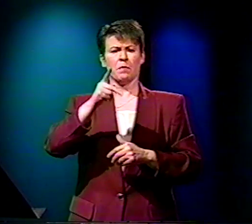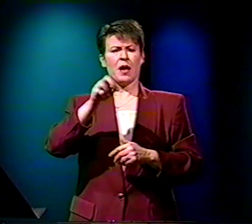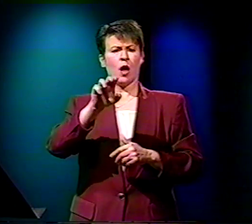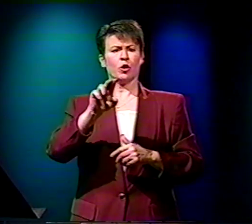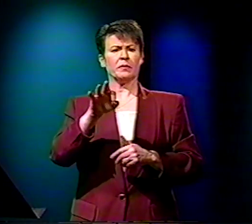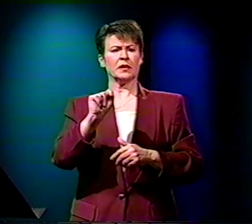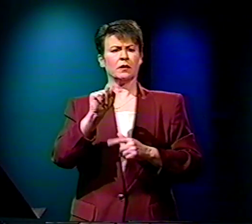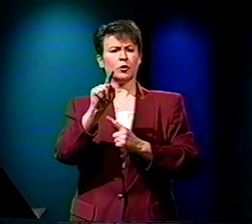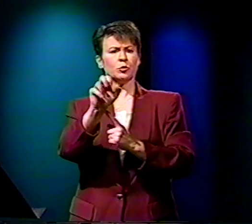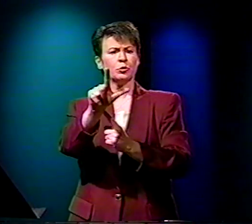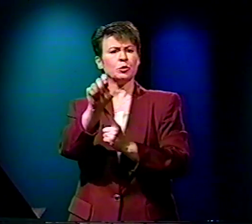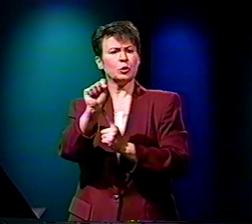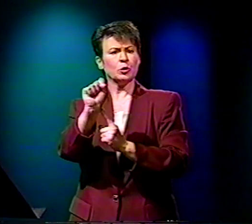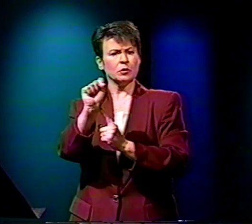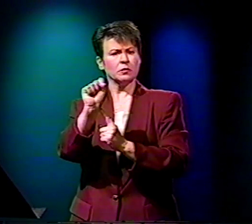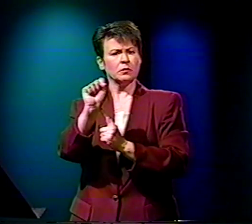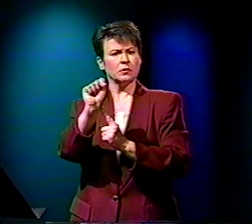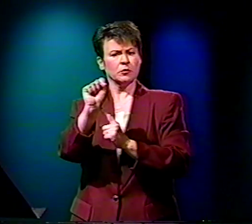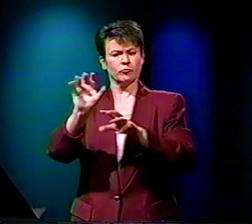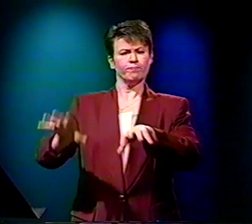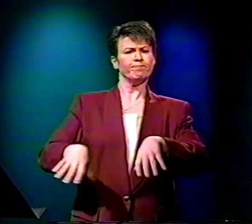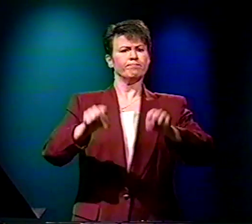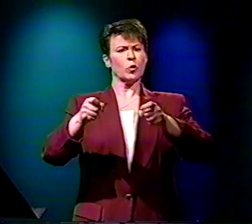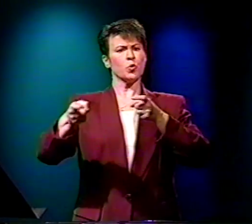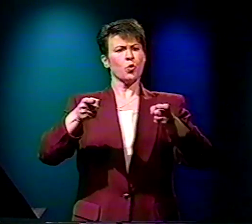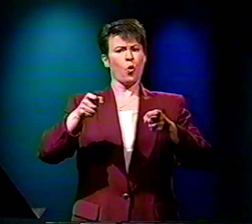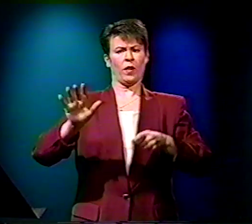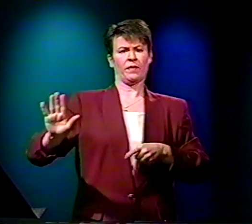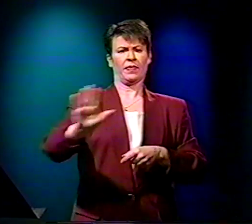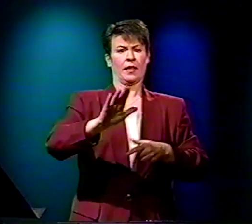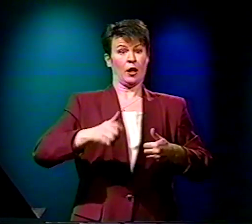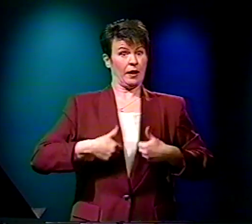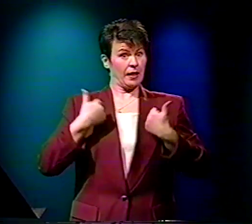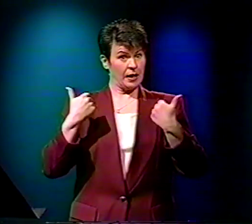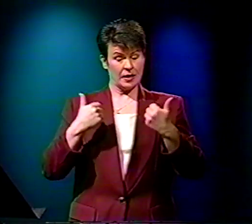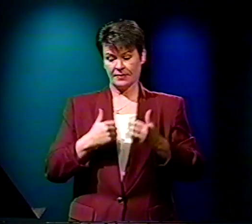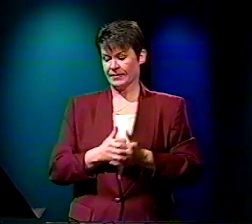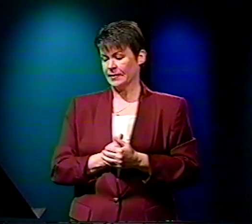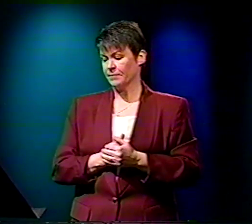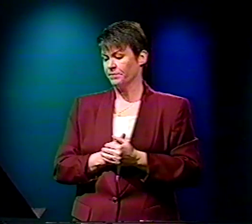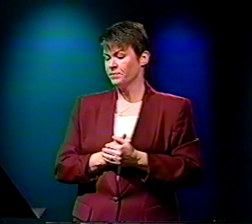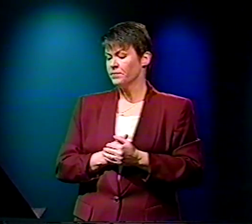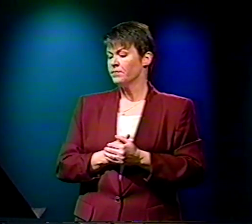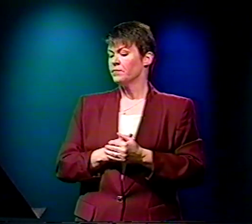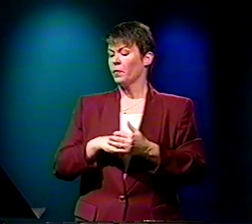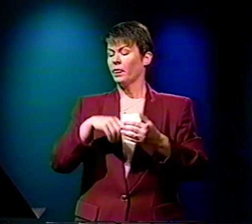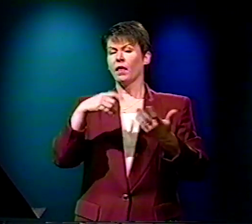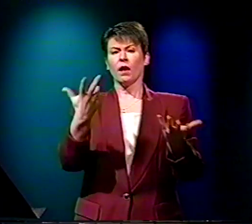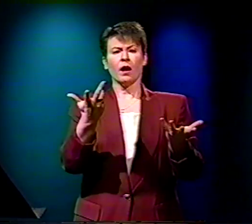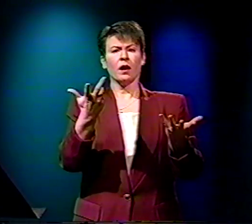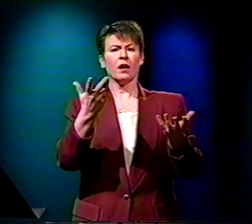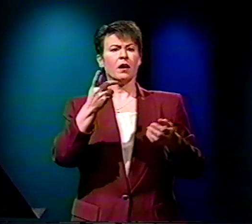to develop ways to become empowered, empowerment tools in order to take control of their own lives.